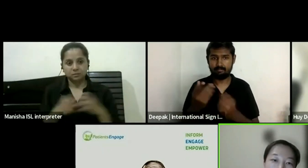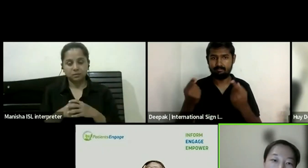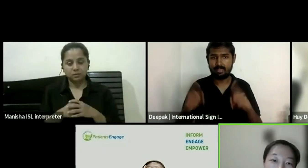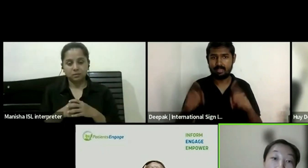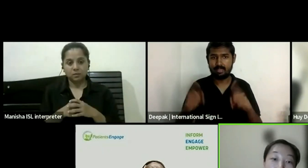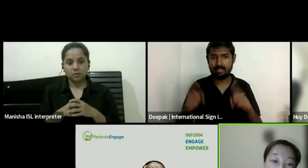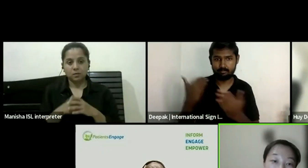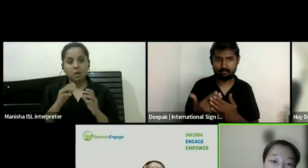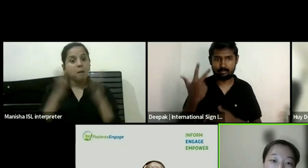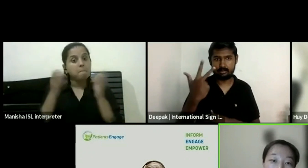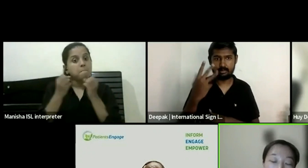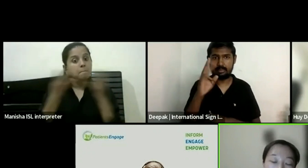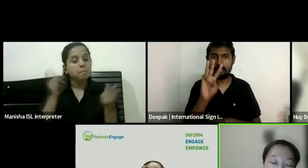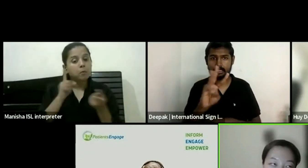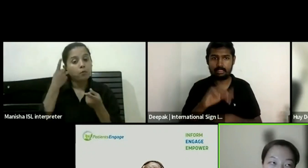investigation from the